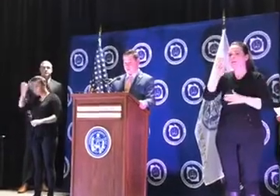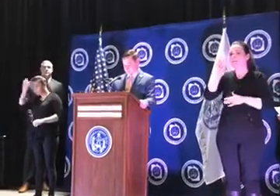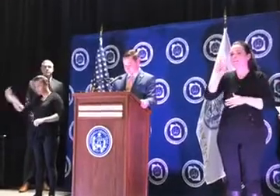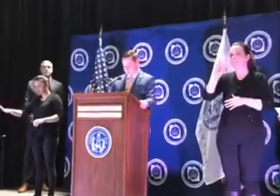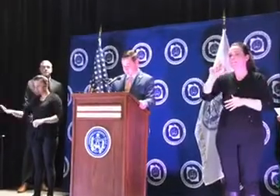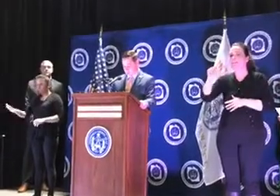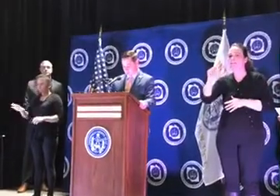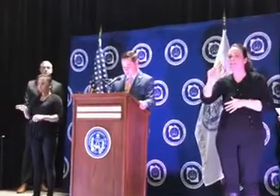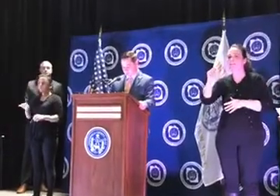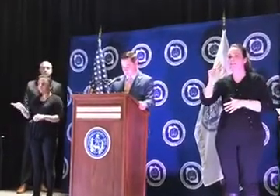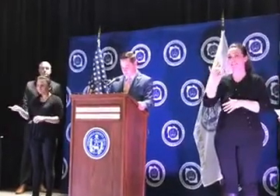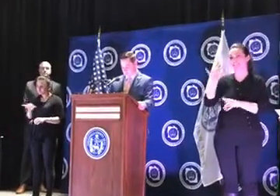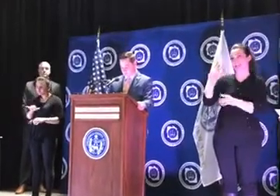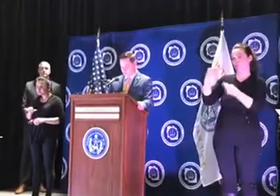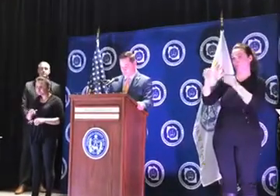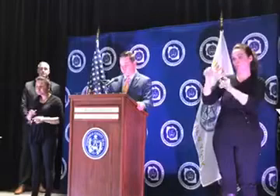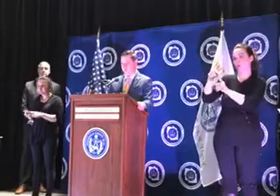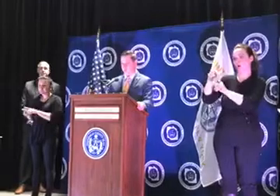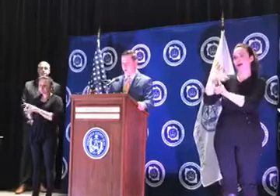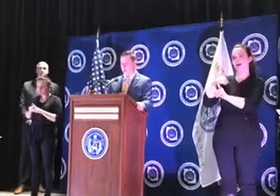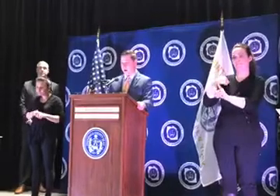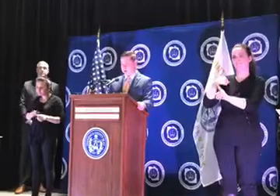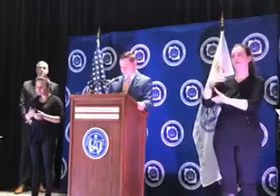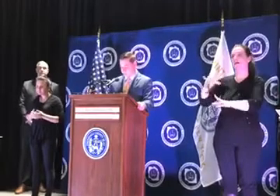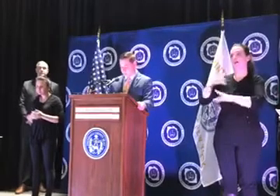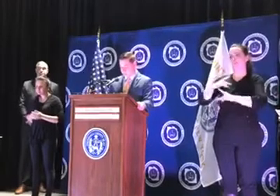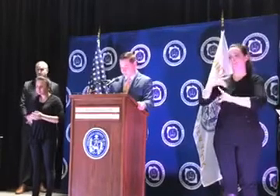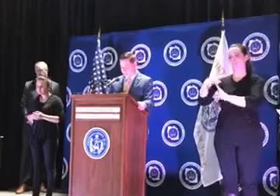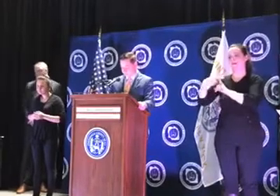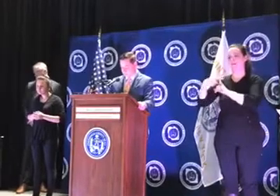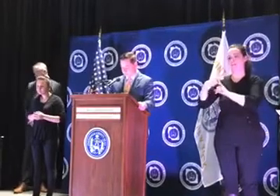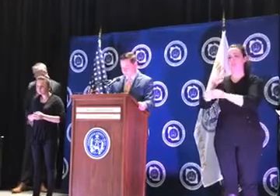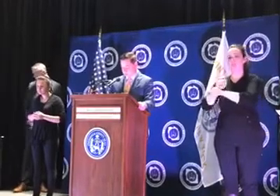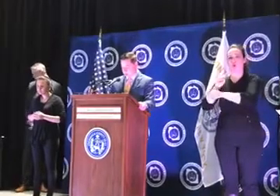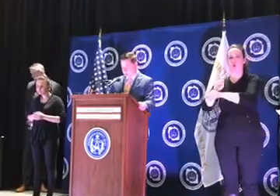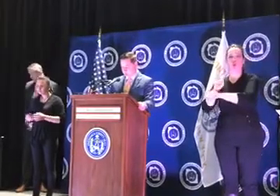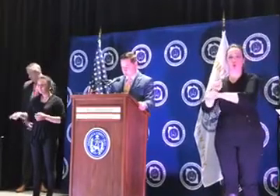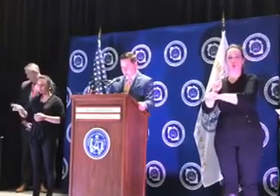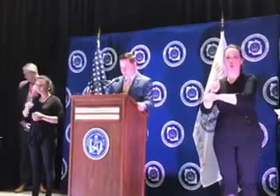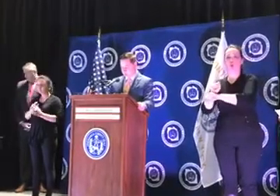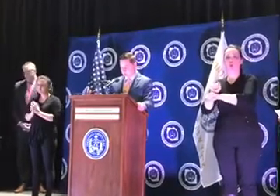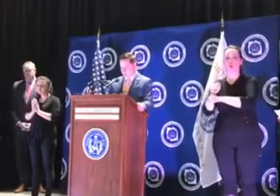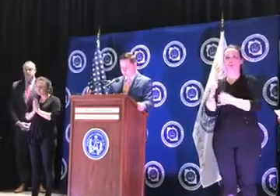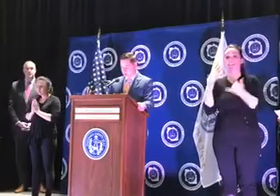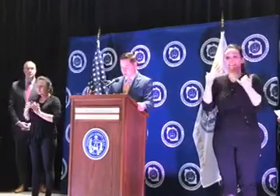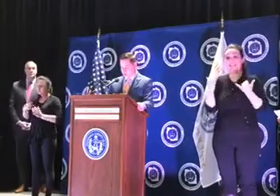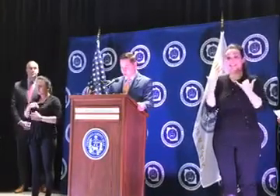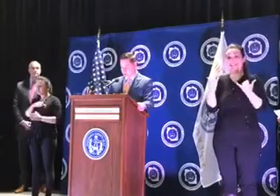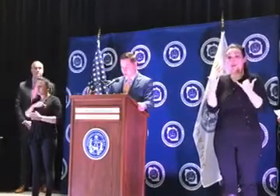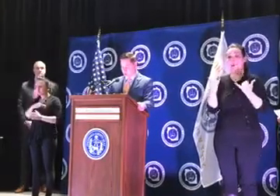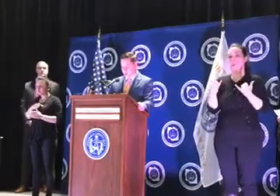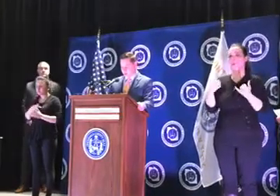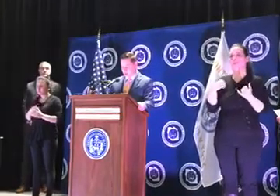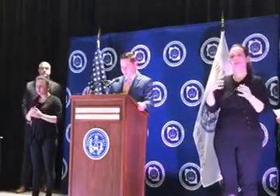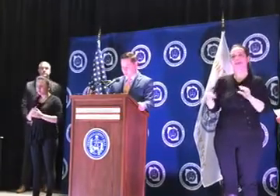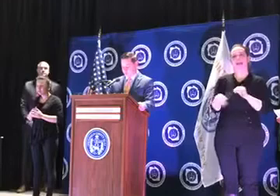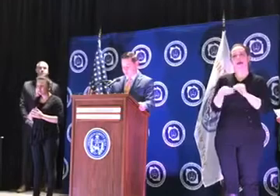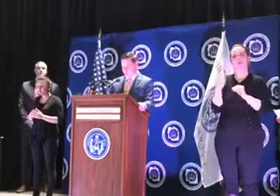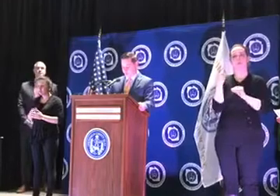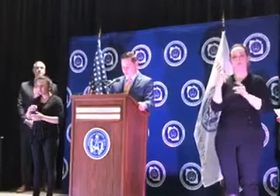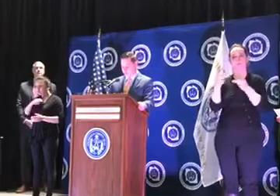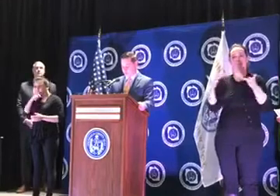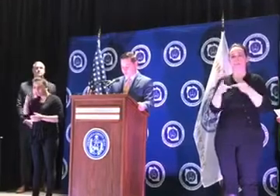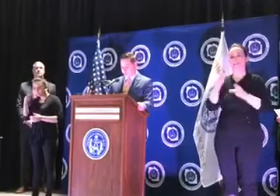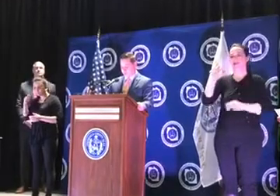a case, okay? So this is what we are asking the public. If you visited a Shodi's Meat Market